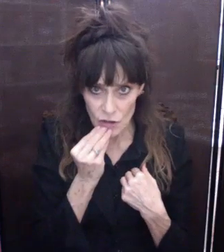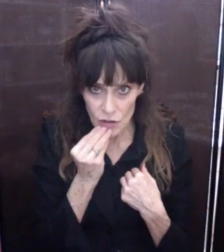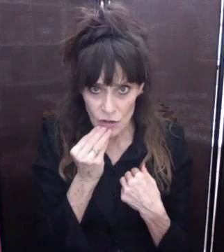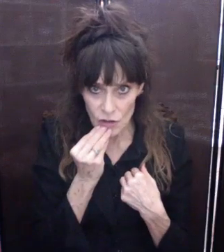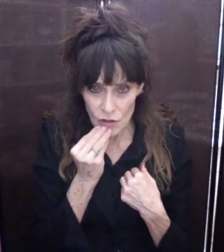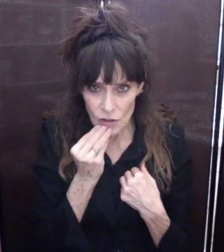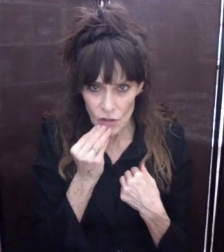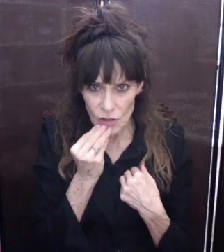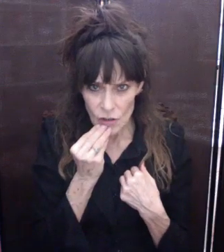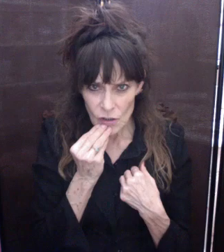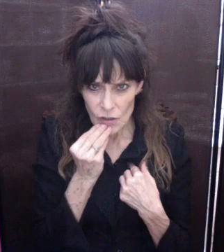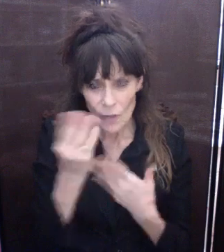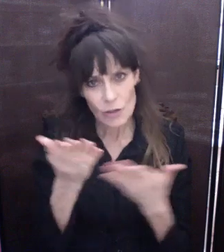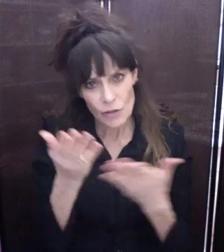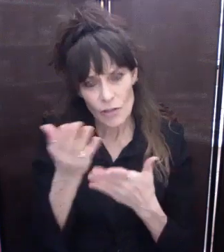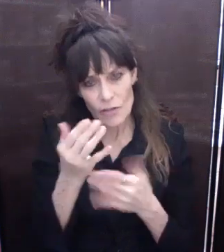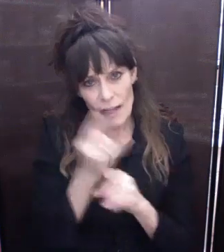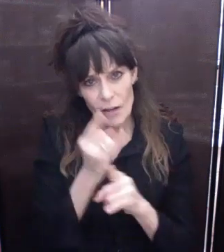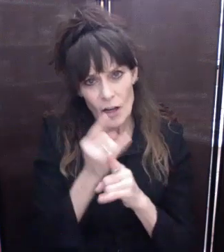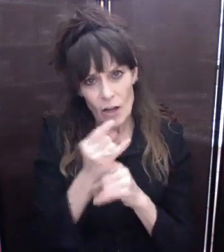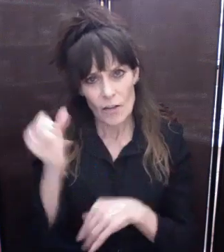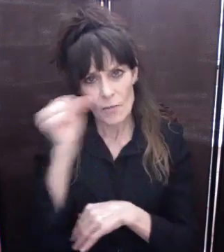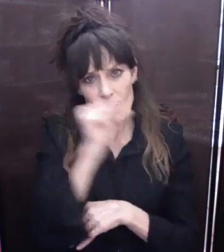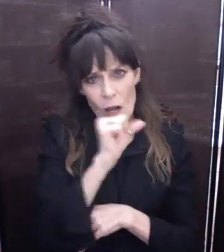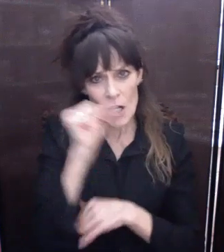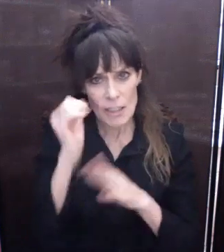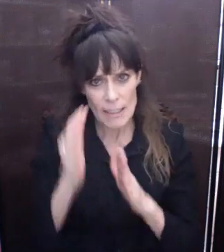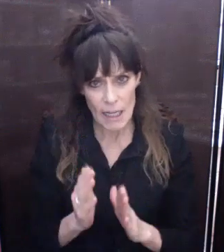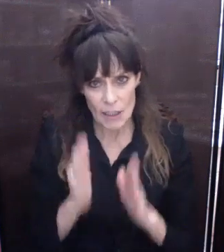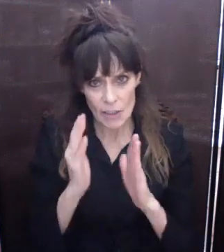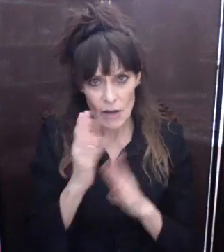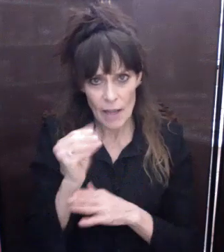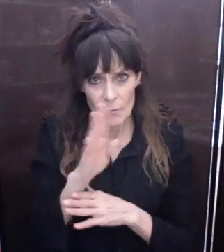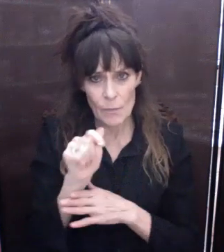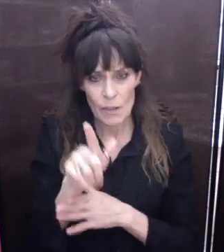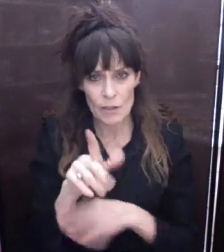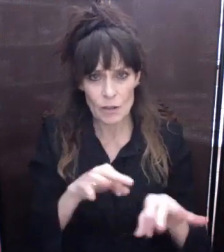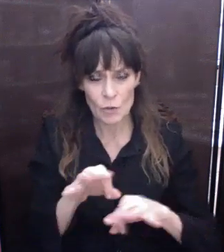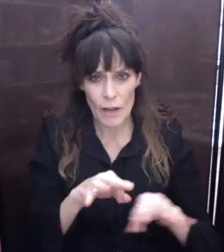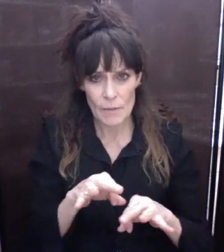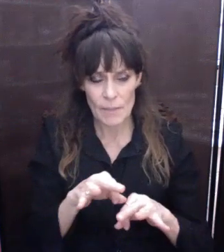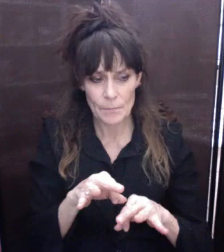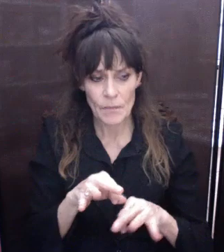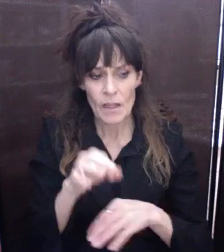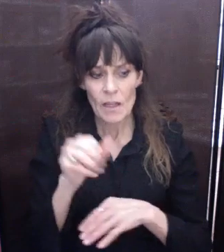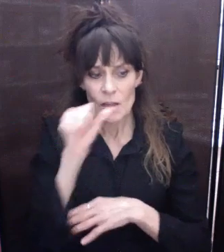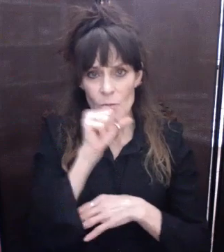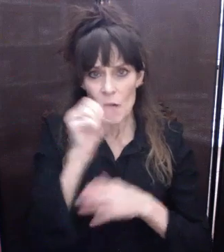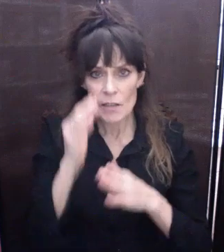they were serving alcohol, the bartender, and Bill describes it this way: the bartender, a big